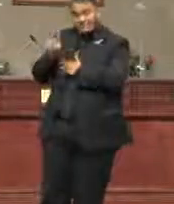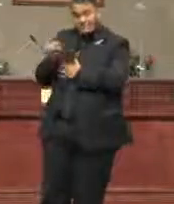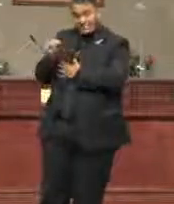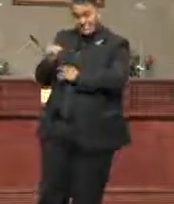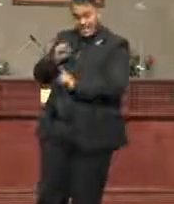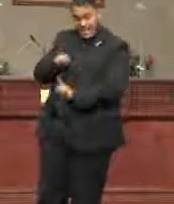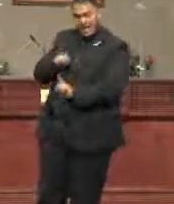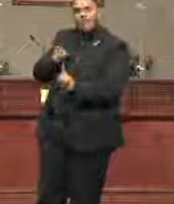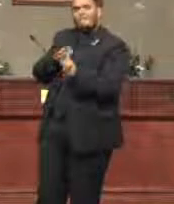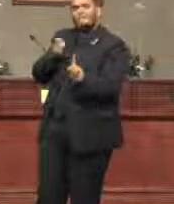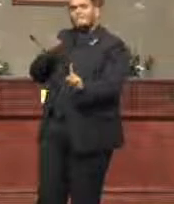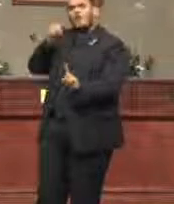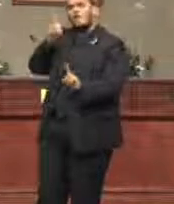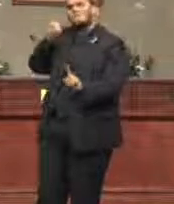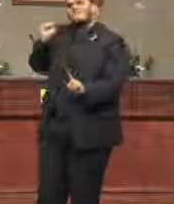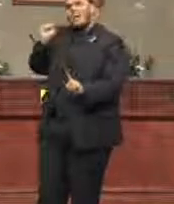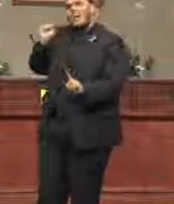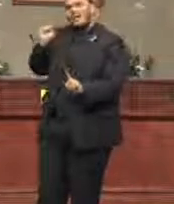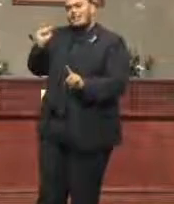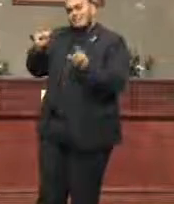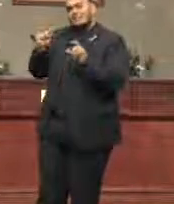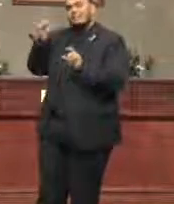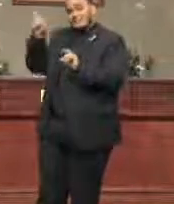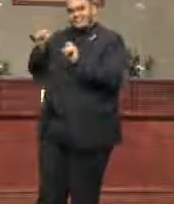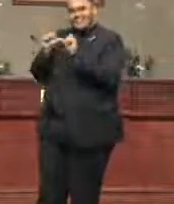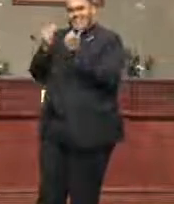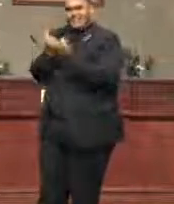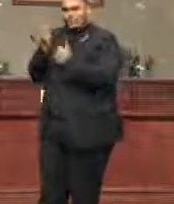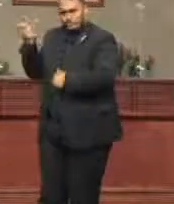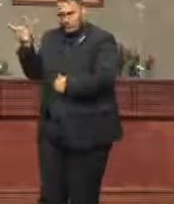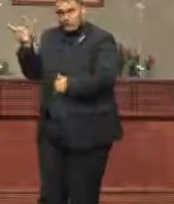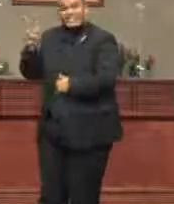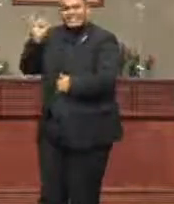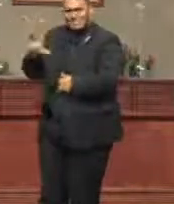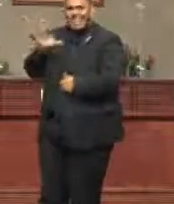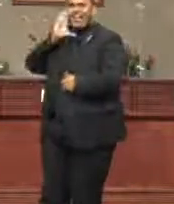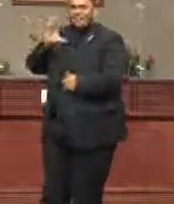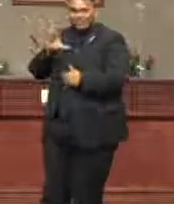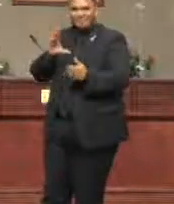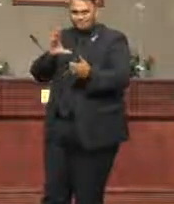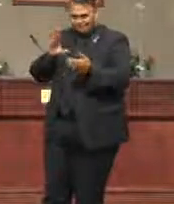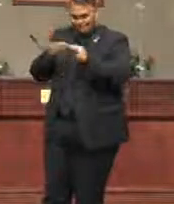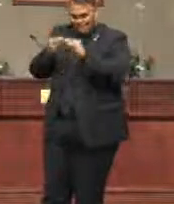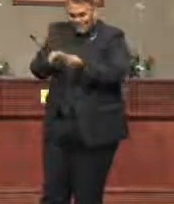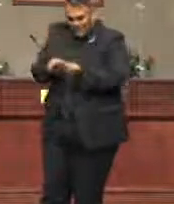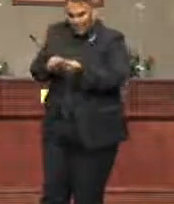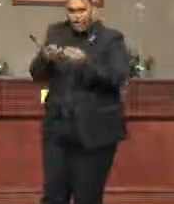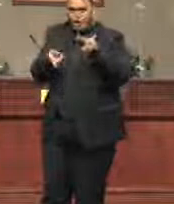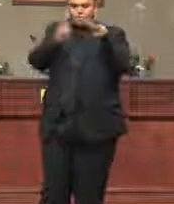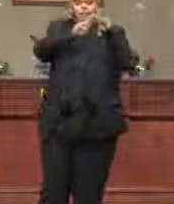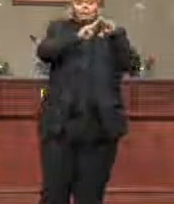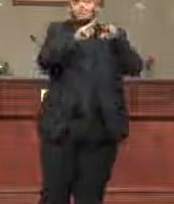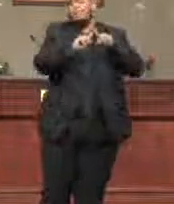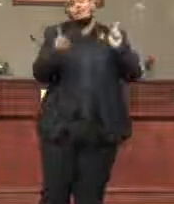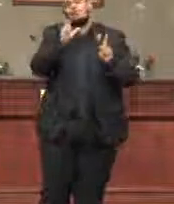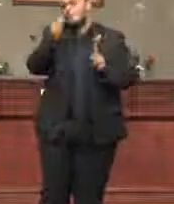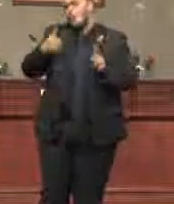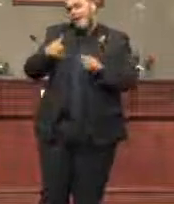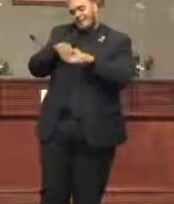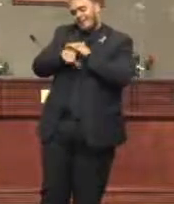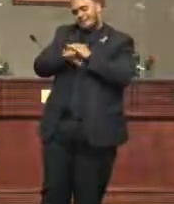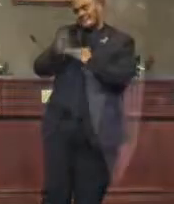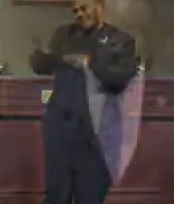Veterans Administration for individuals vaccinated there, that number would effectively be higher, but we don't have the numbers. Since the start